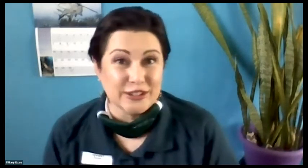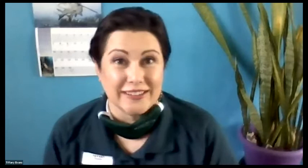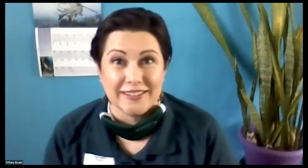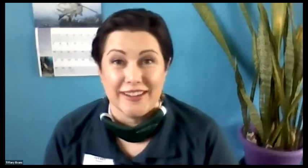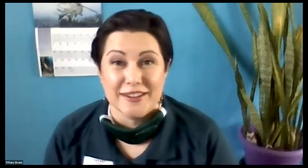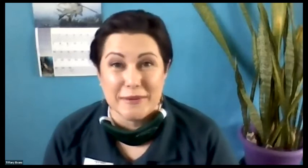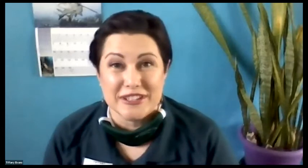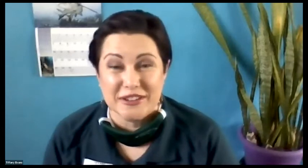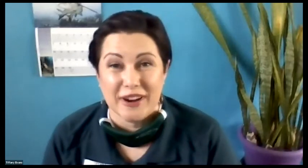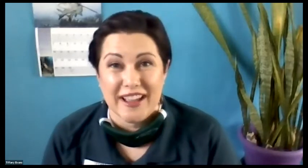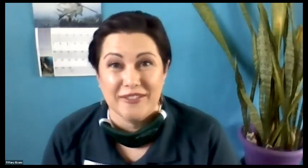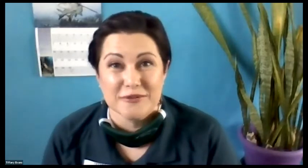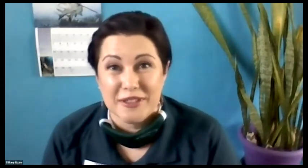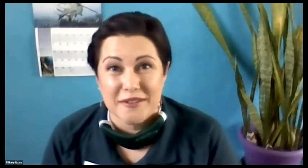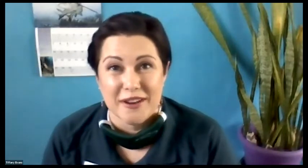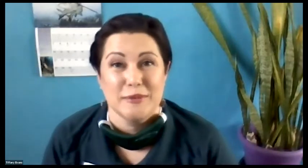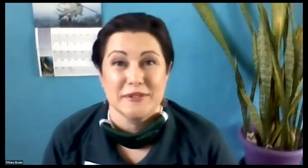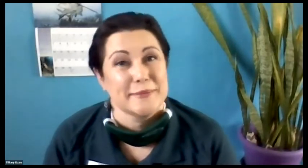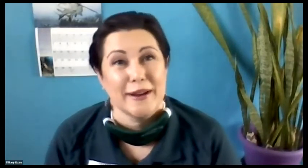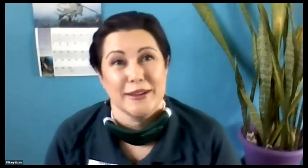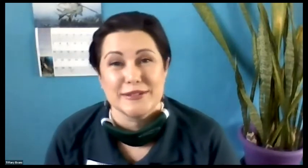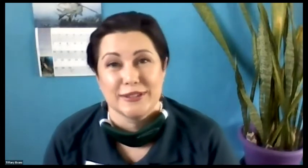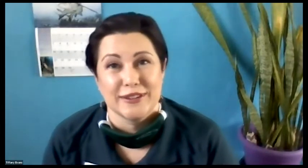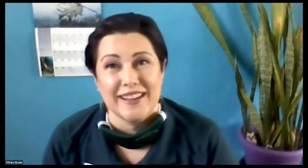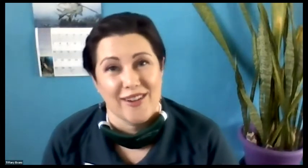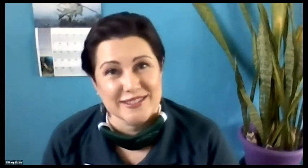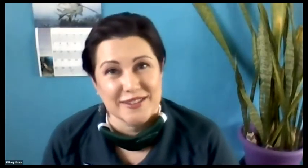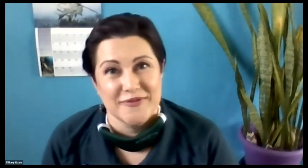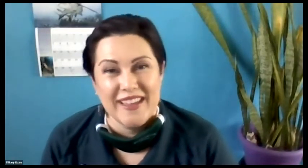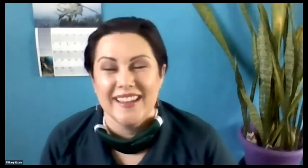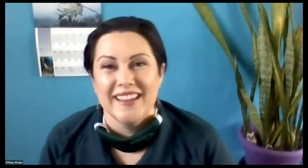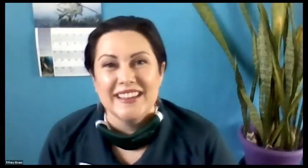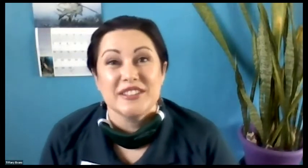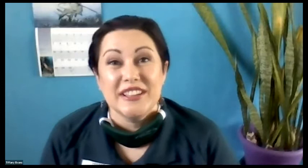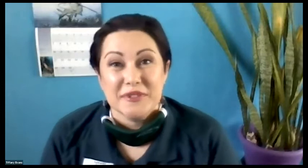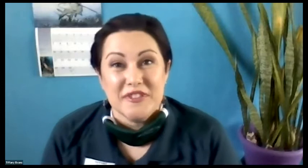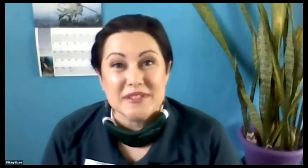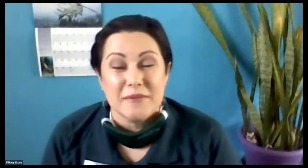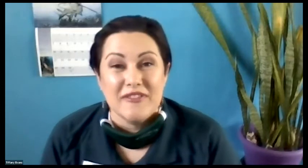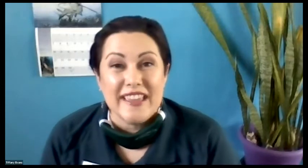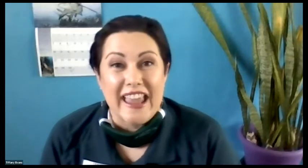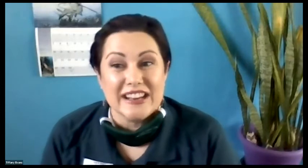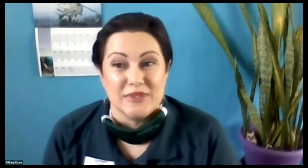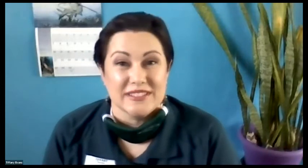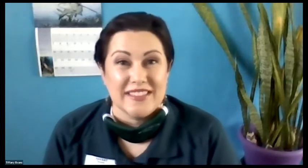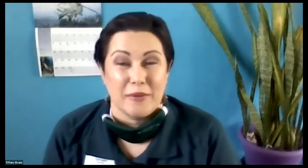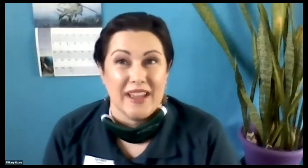learning. I'm just sharing what I have learned with you and hope to inspire you to learn it also. So let's review some of the animals that we have